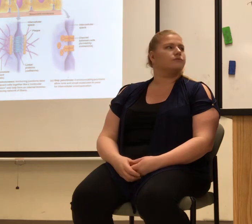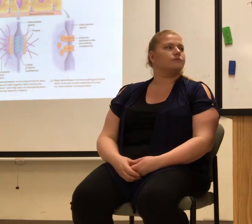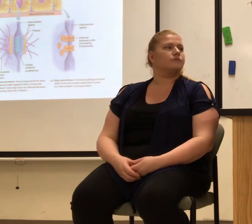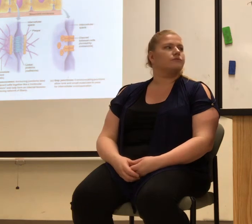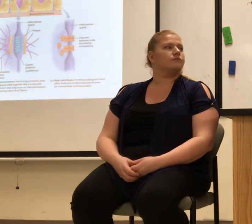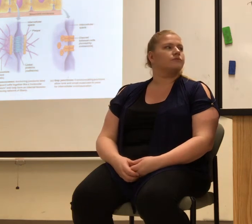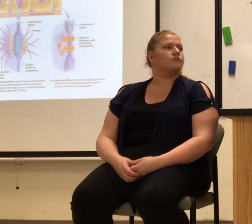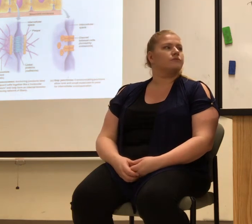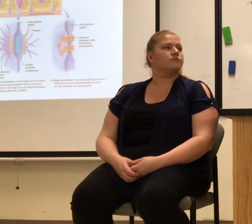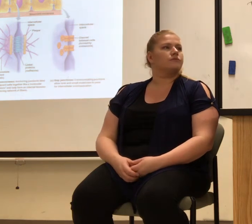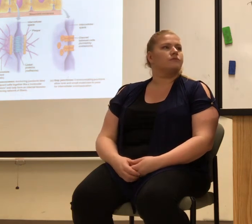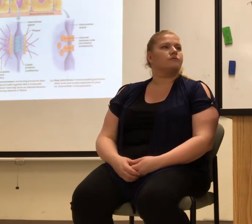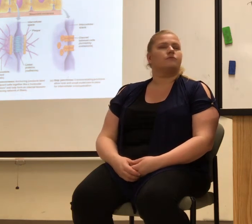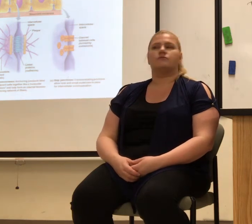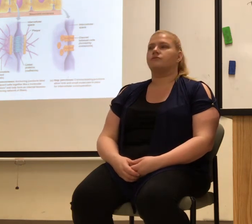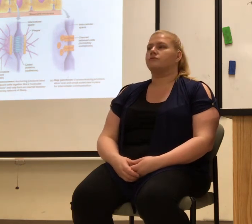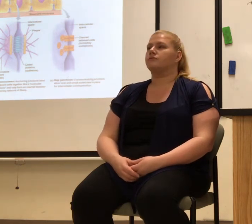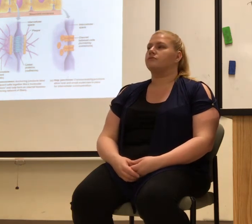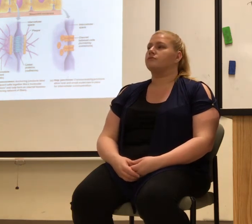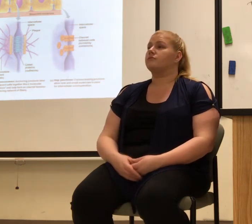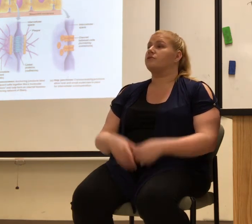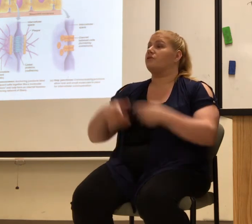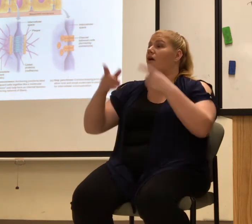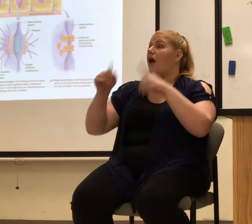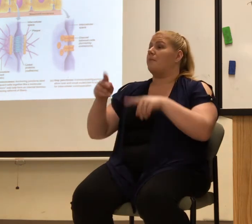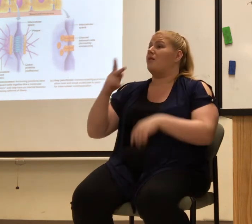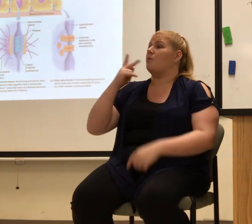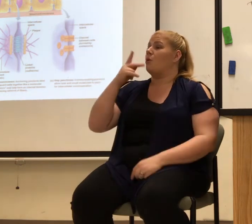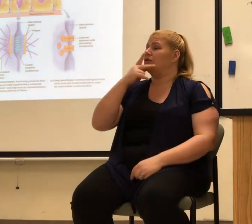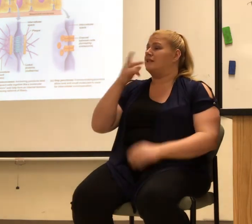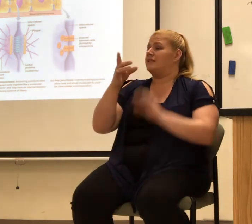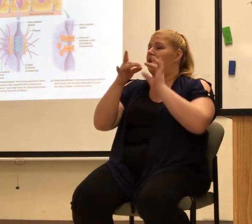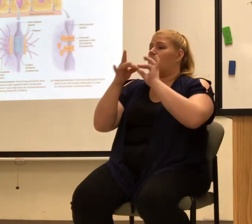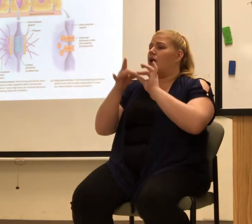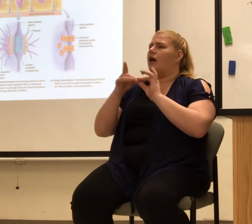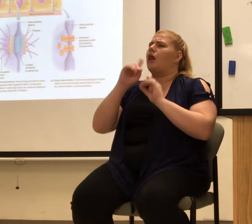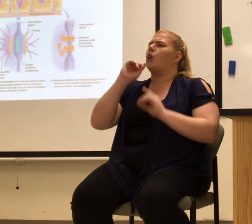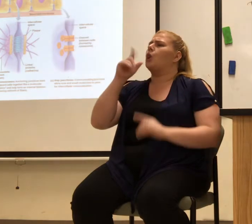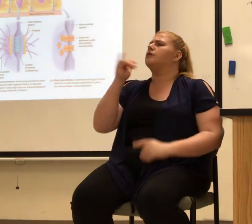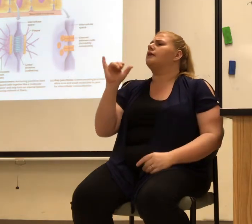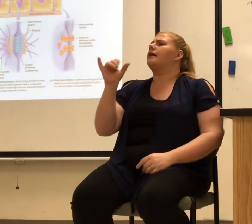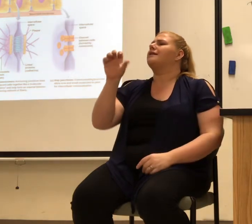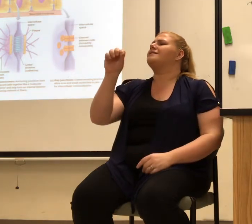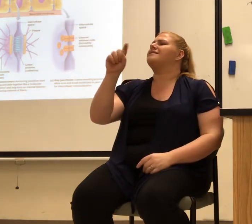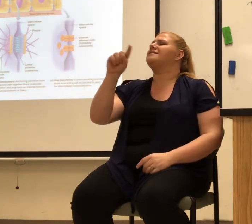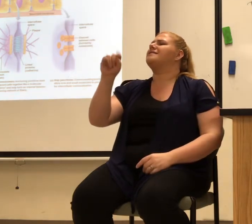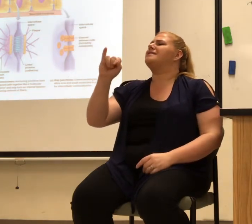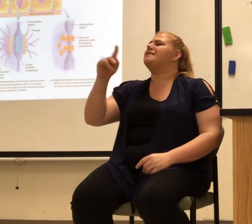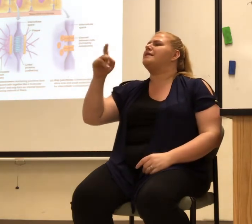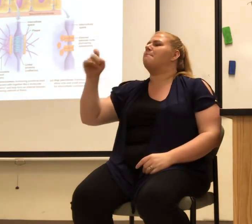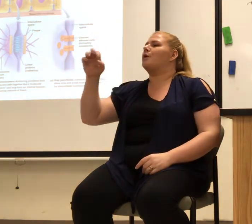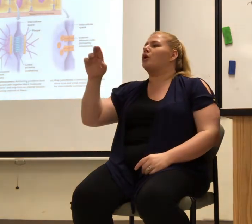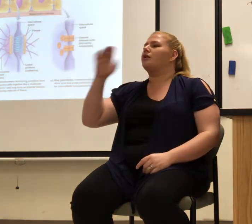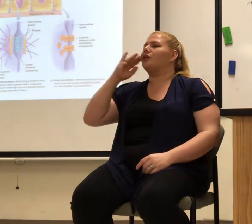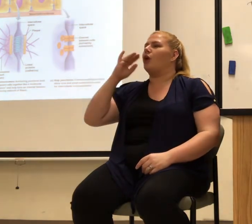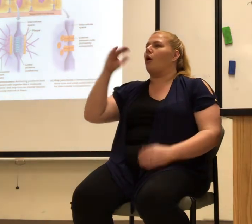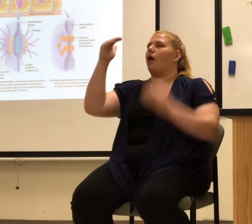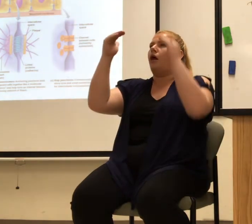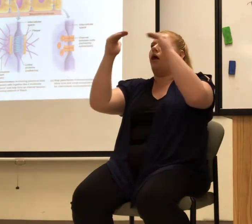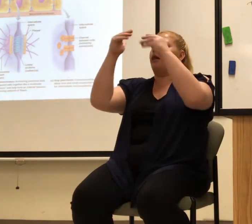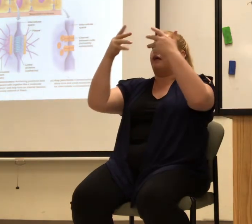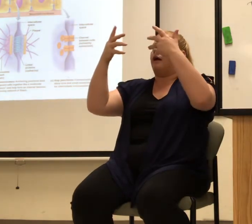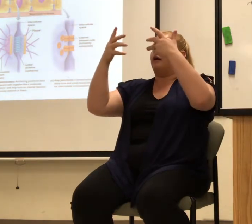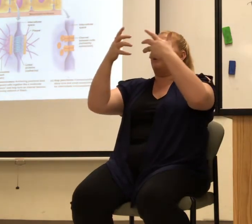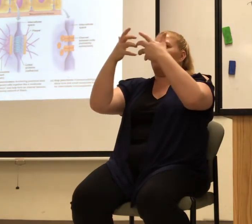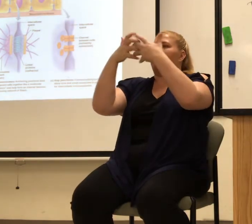in the tight junctions, the interlocking proteins, they like zipper the cells together. They're tight, so things can't pass between